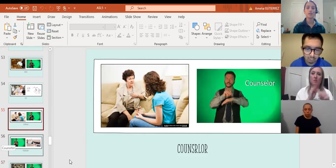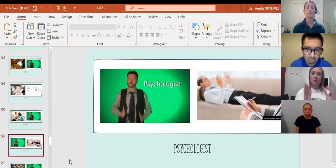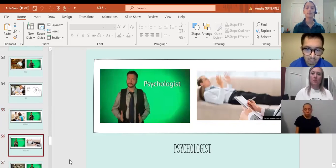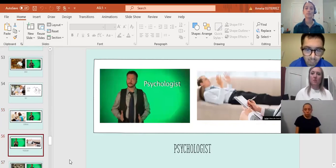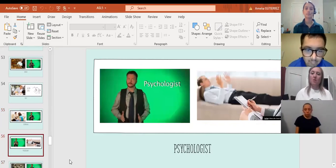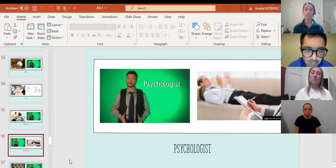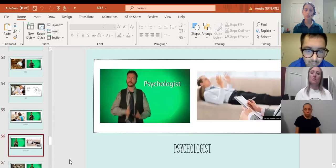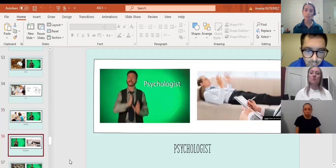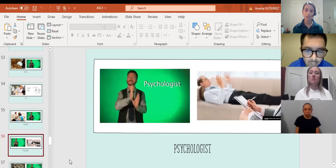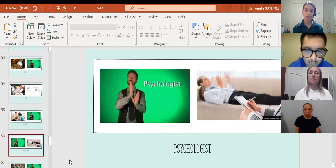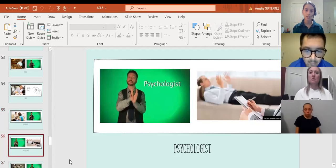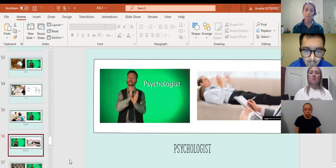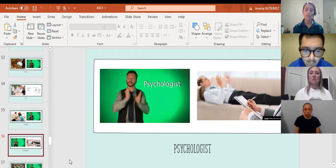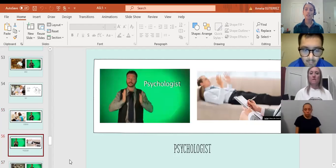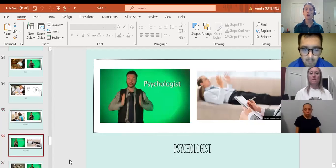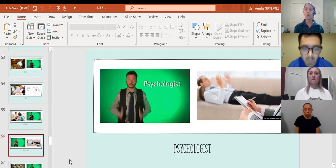Okay.